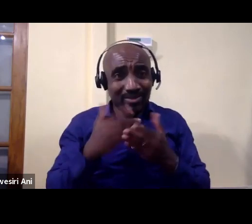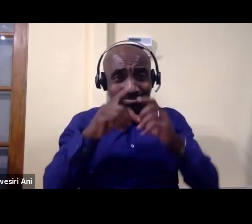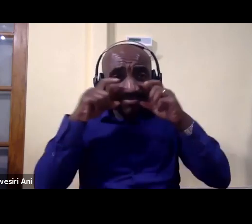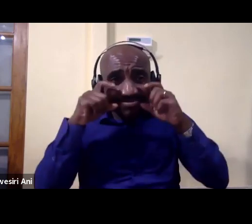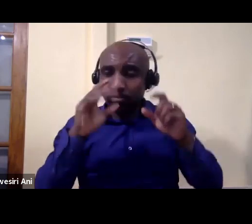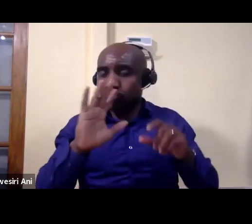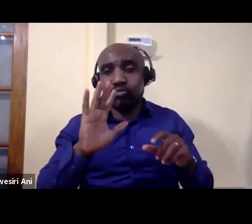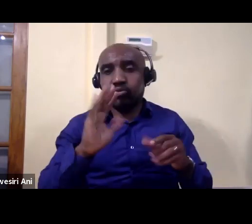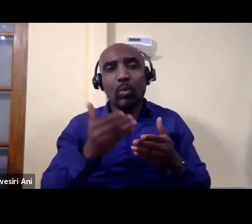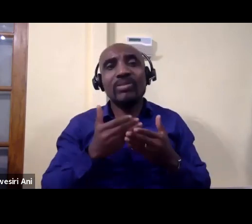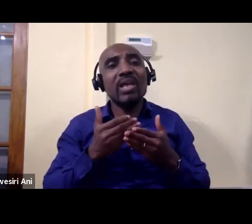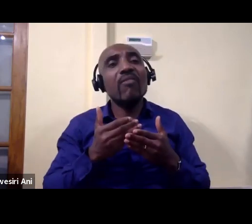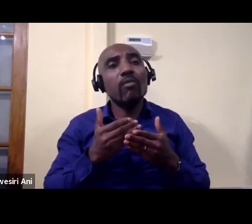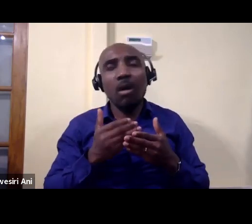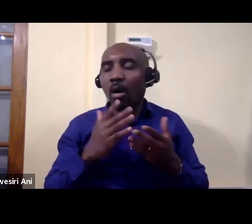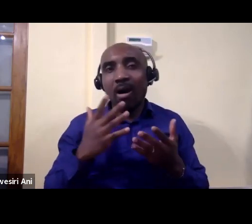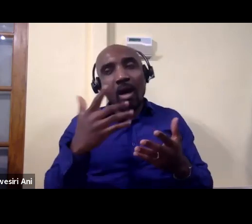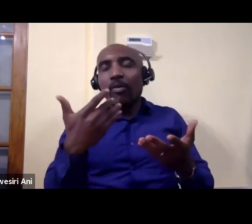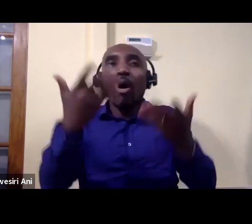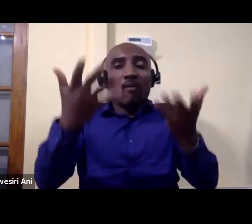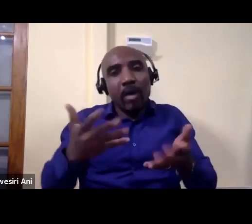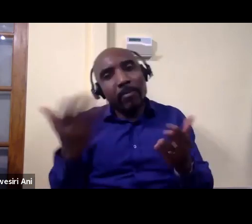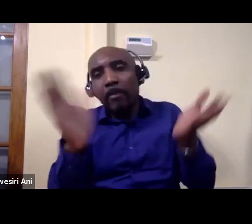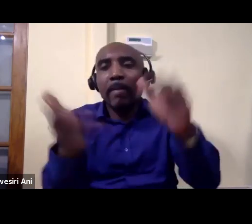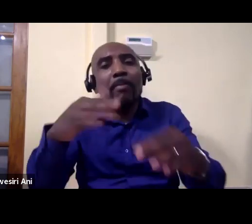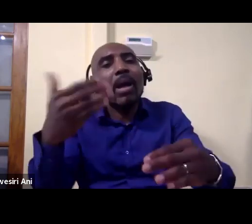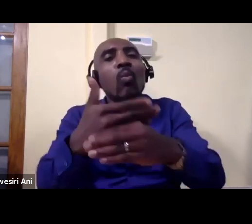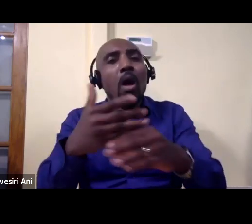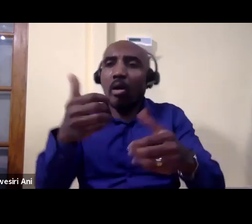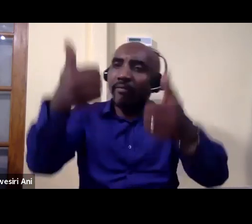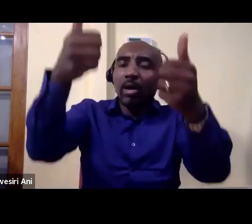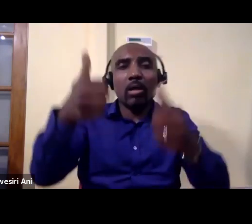idea that employers will somehow be